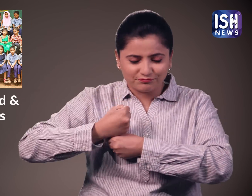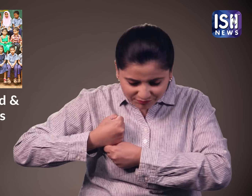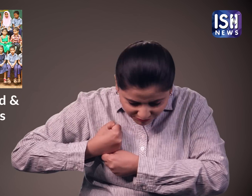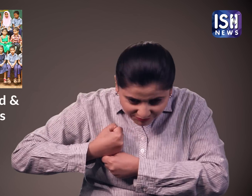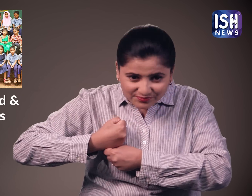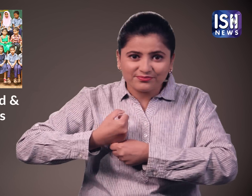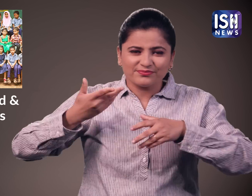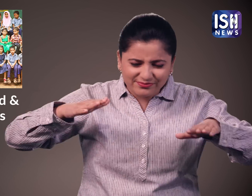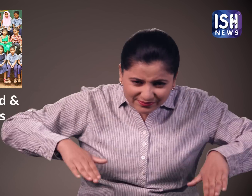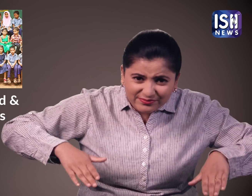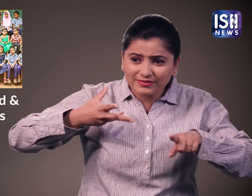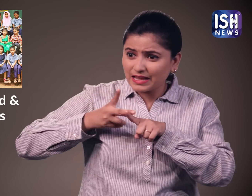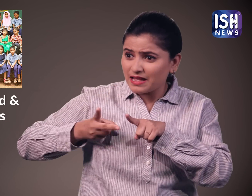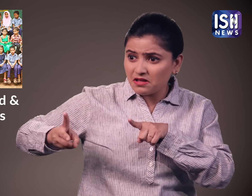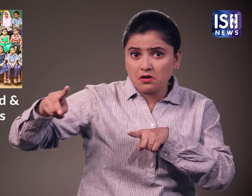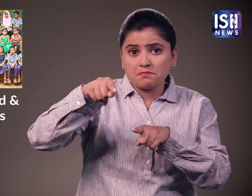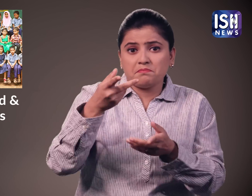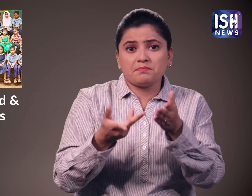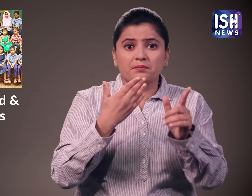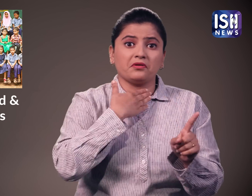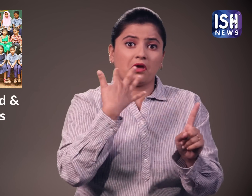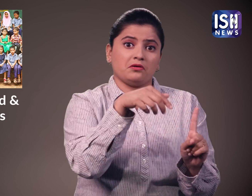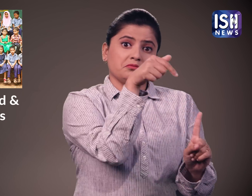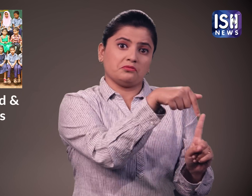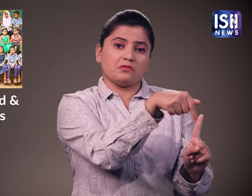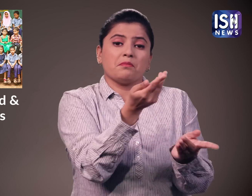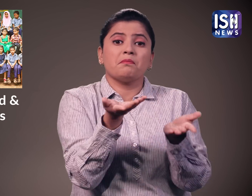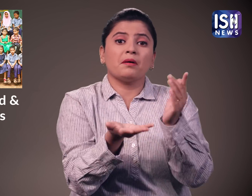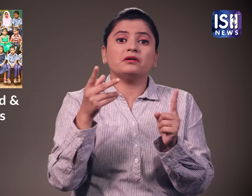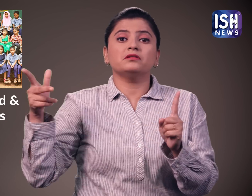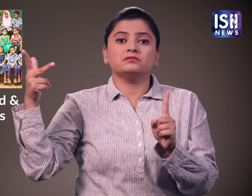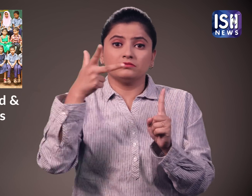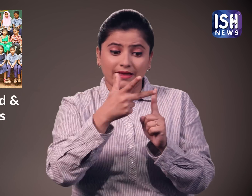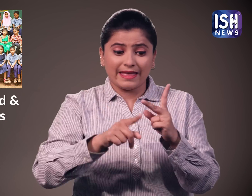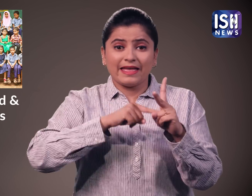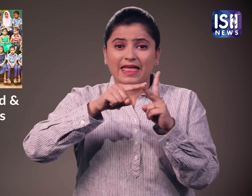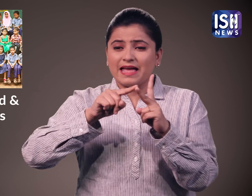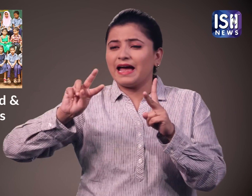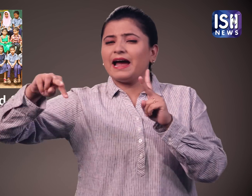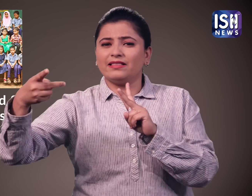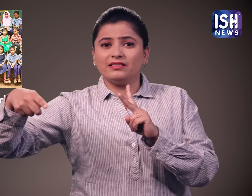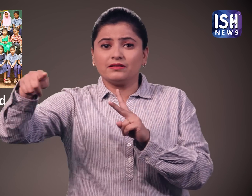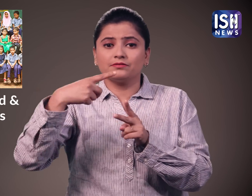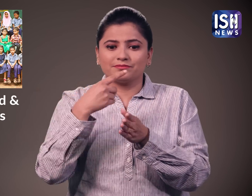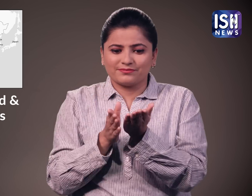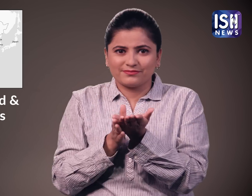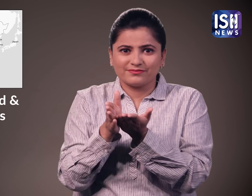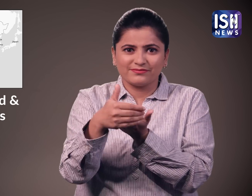their attendants all of whom died some 870 years ago. Others say that these